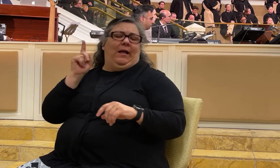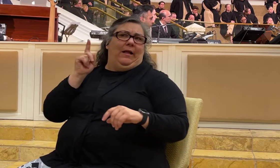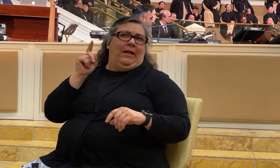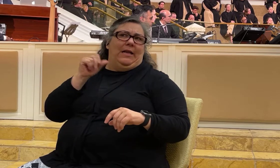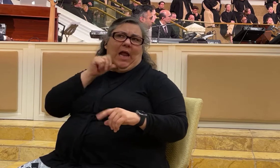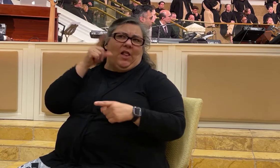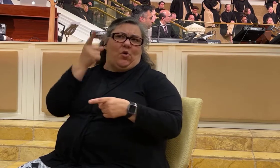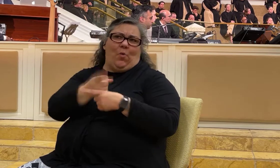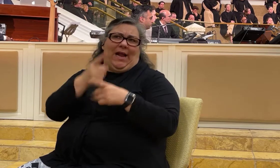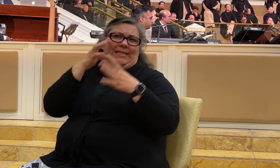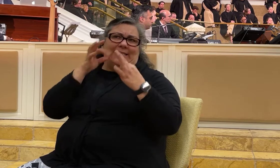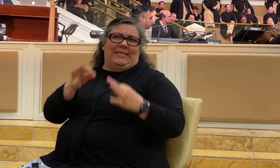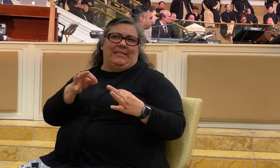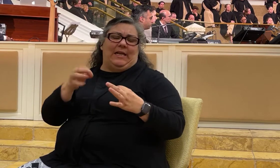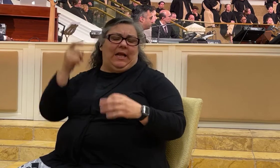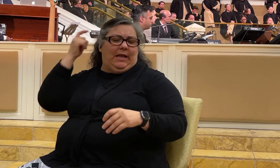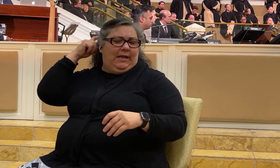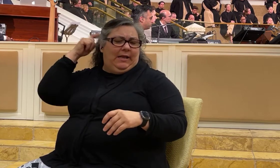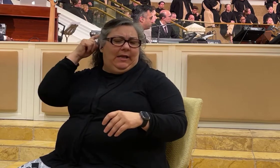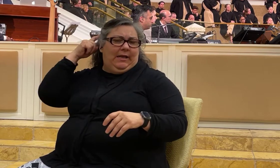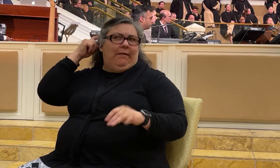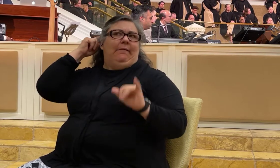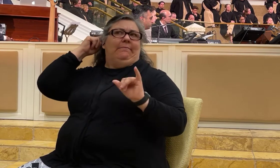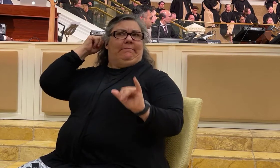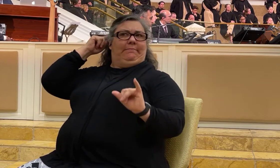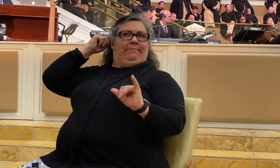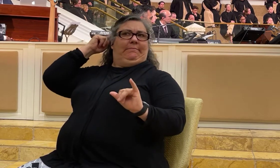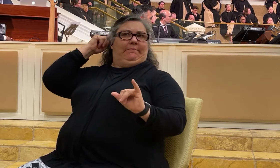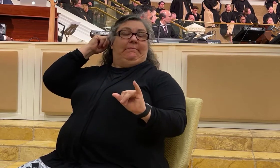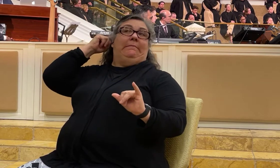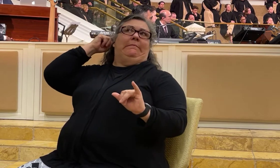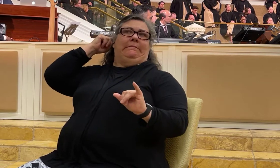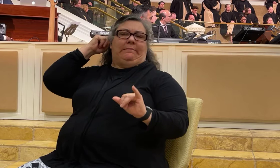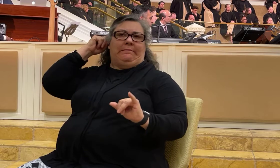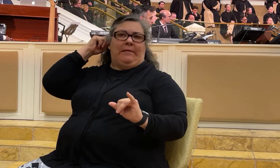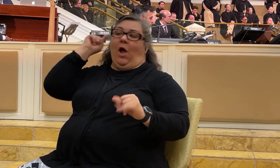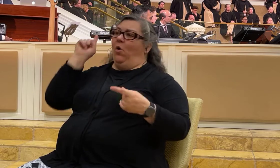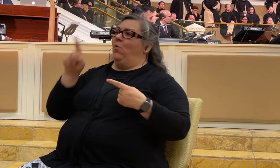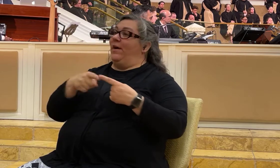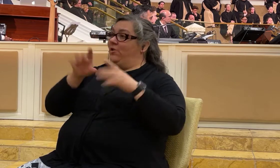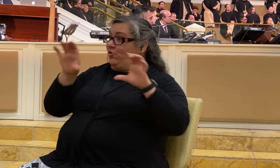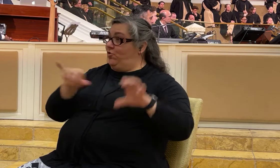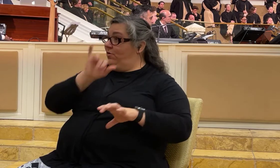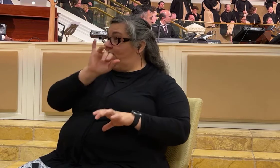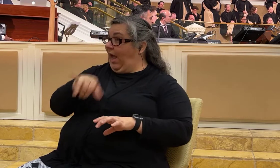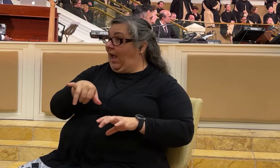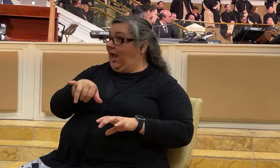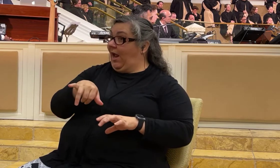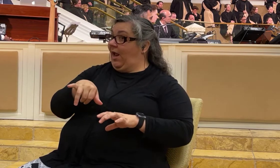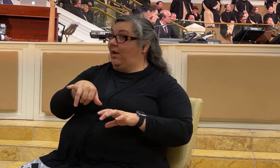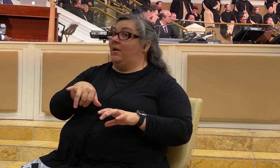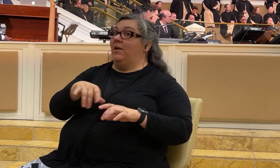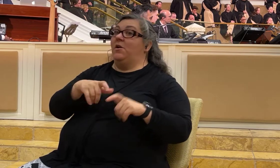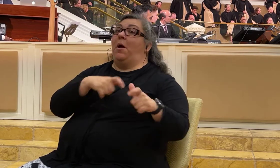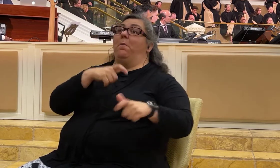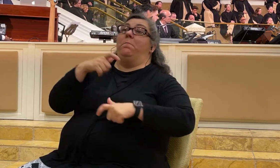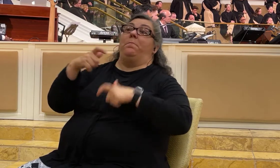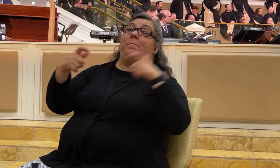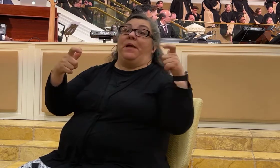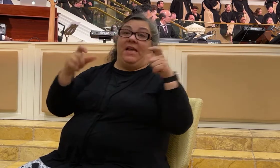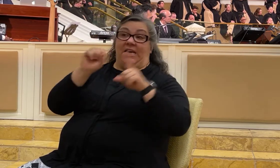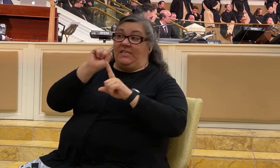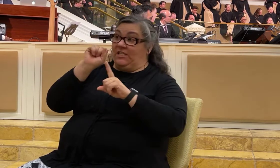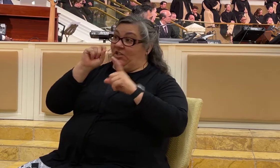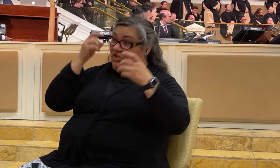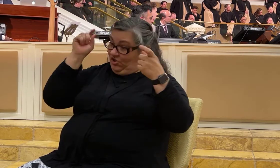on this particular thing. And when you do those things on a massive scale, when you